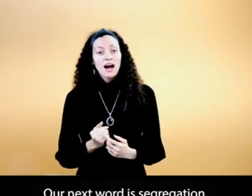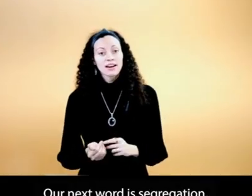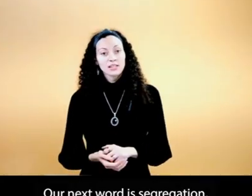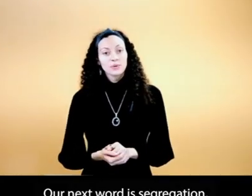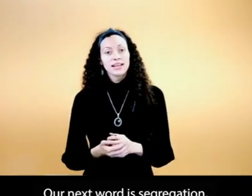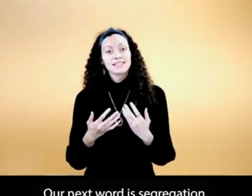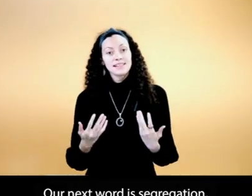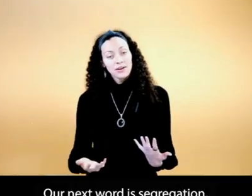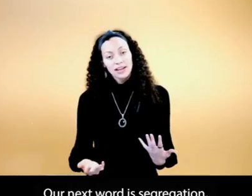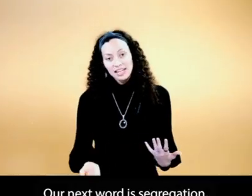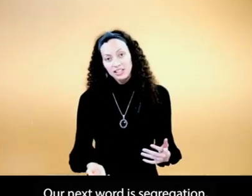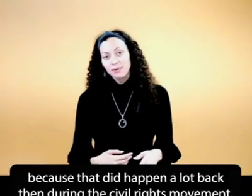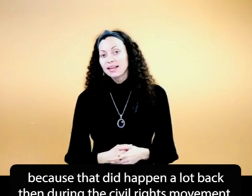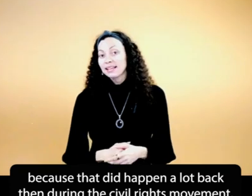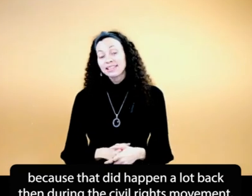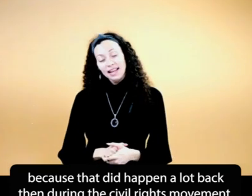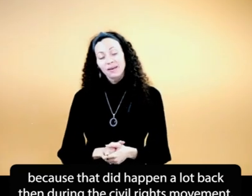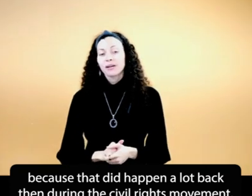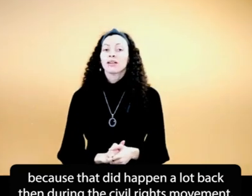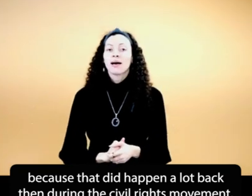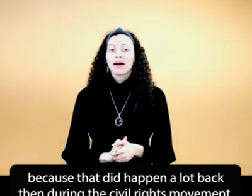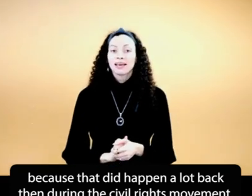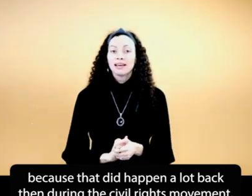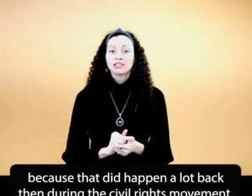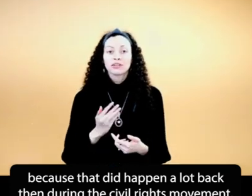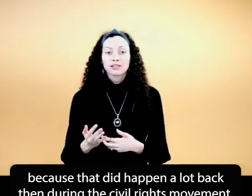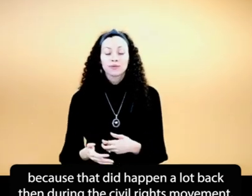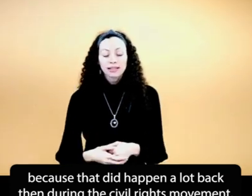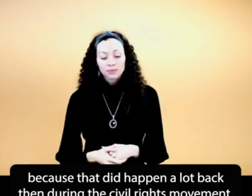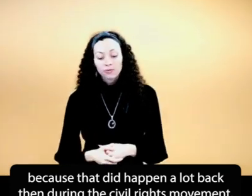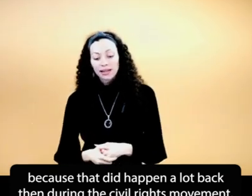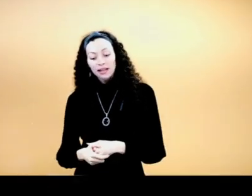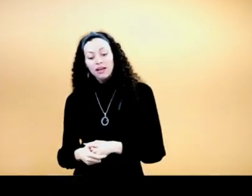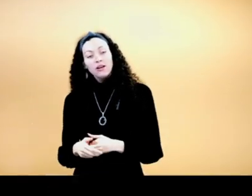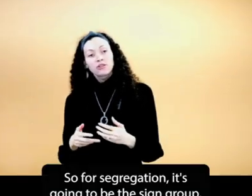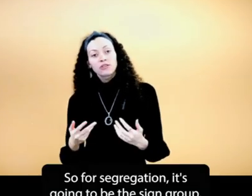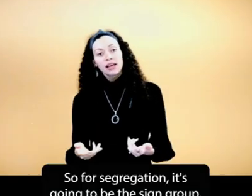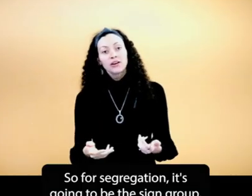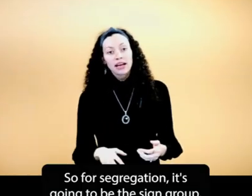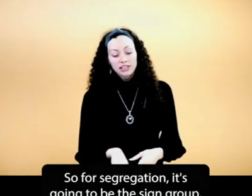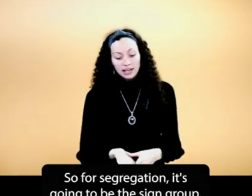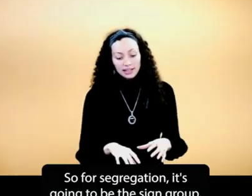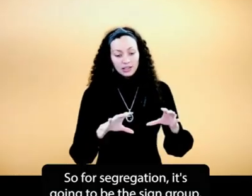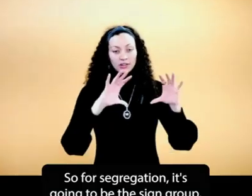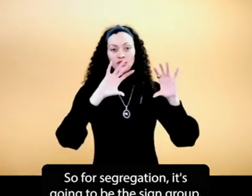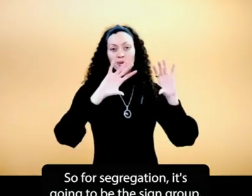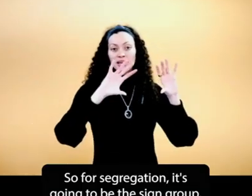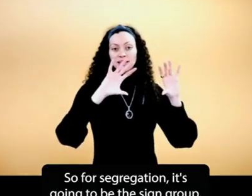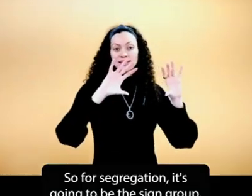Our next word is segregation because that did happen a lot back then during the civil rights movement. So for segregation, it's going to be the